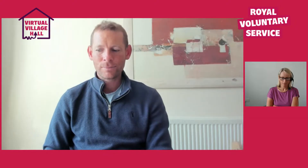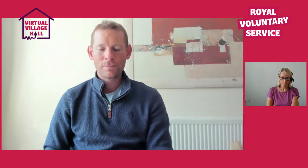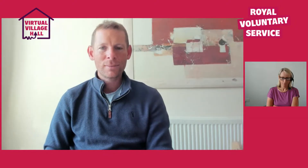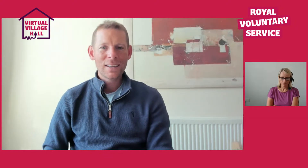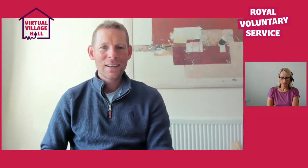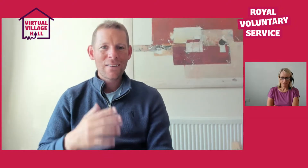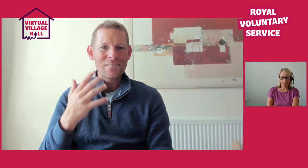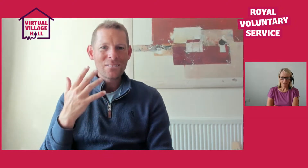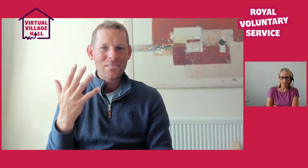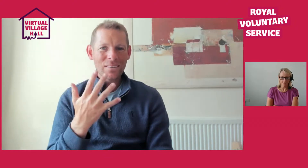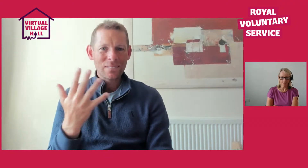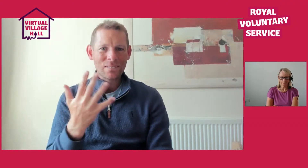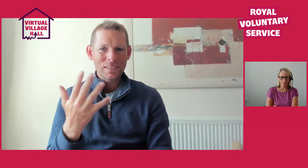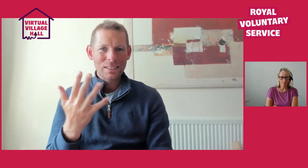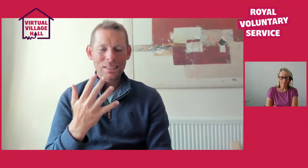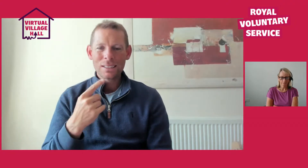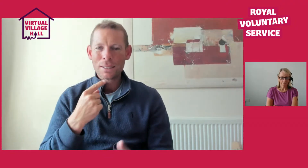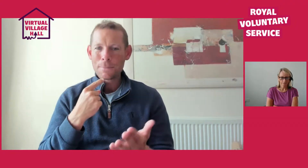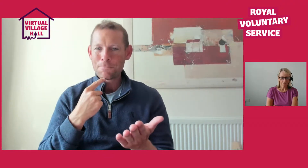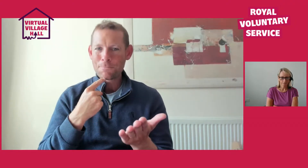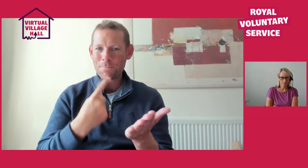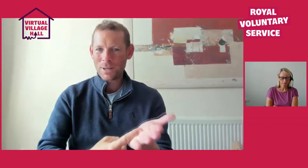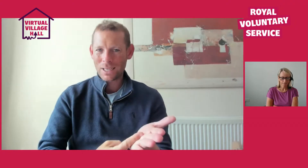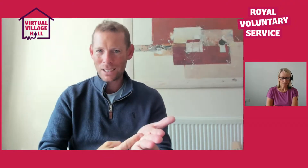And this is number 3 again.